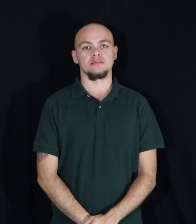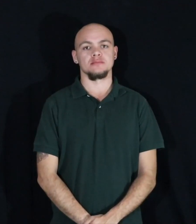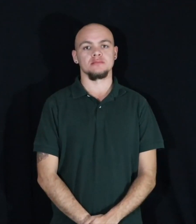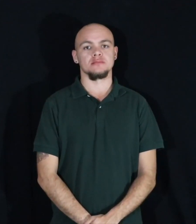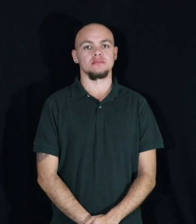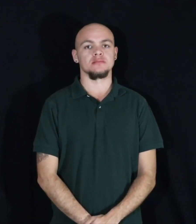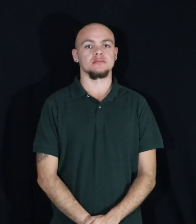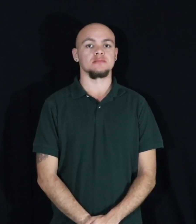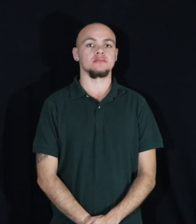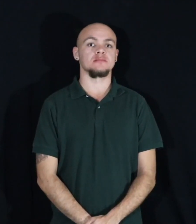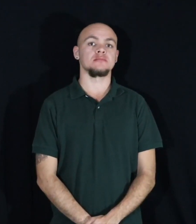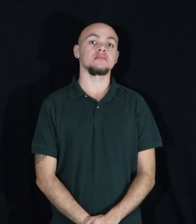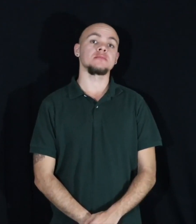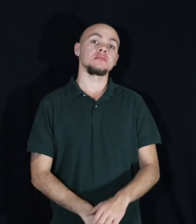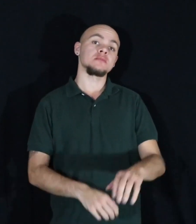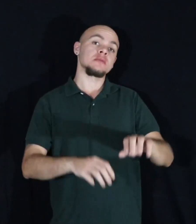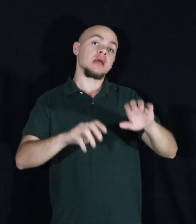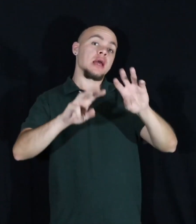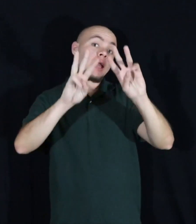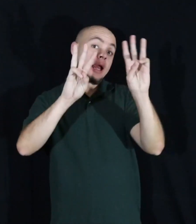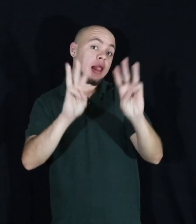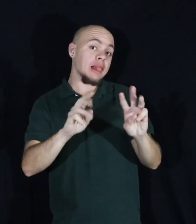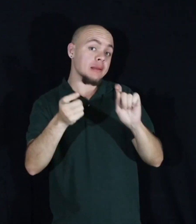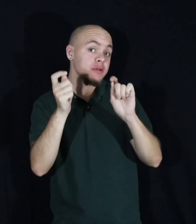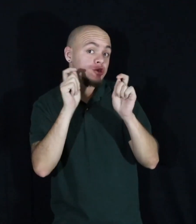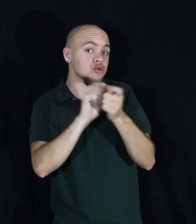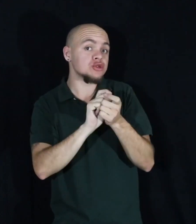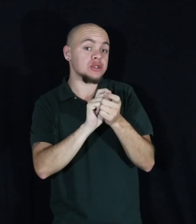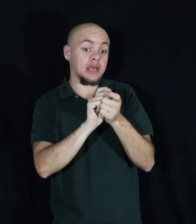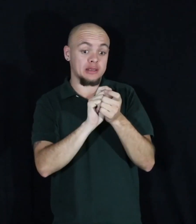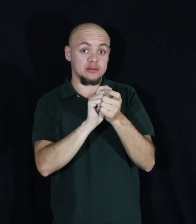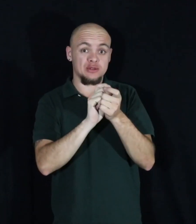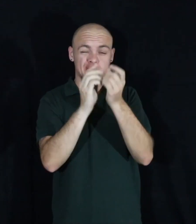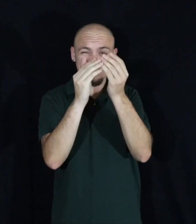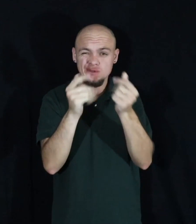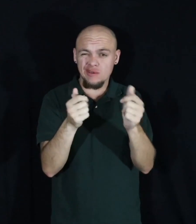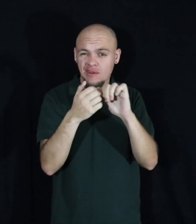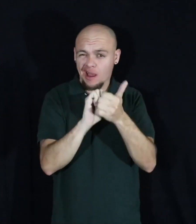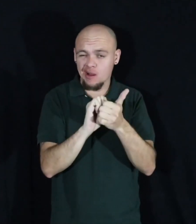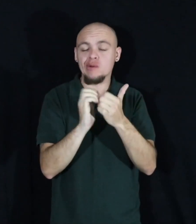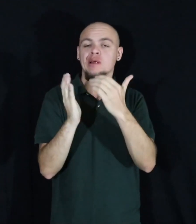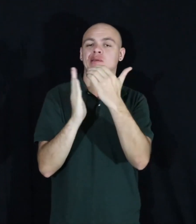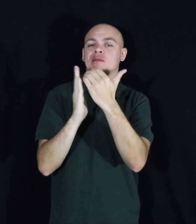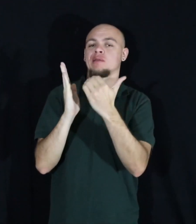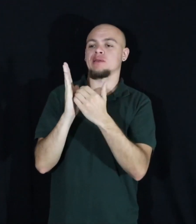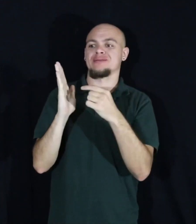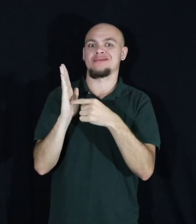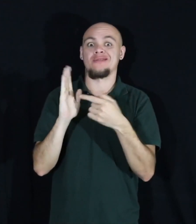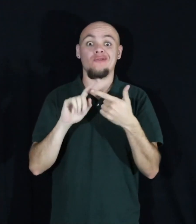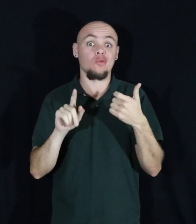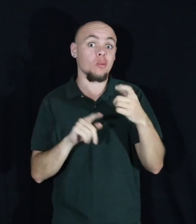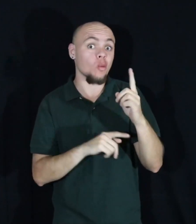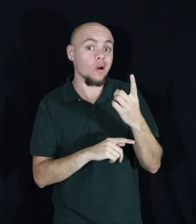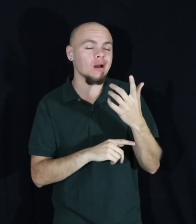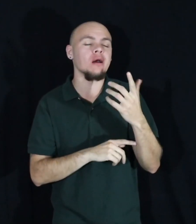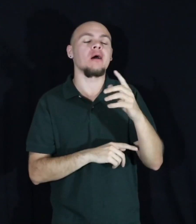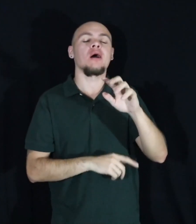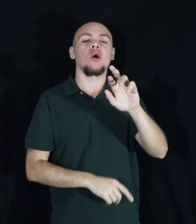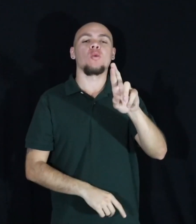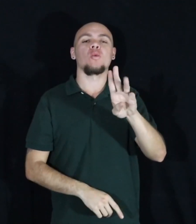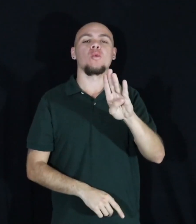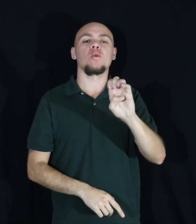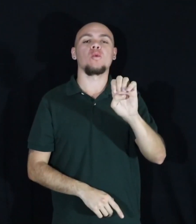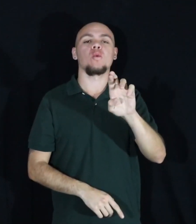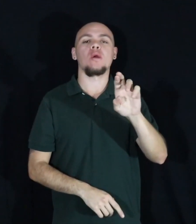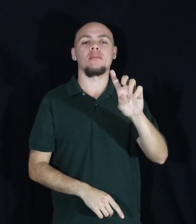The key to solving climate change might just be found in a lesson from a rubber ducky. I'm a scientist